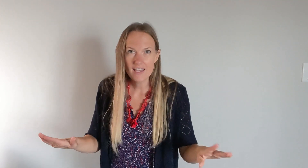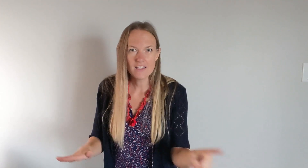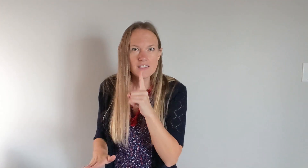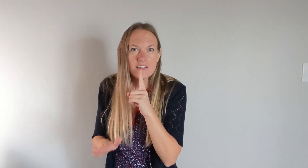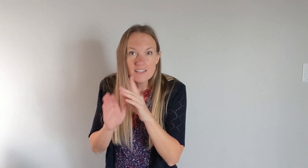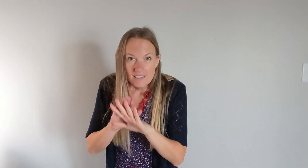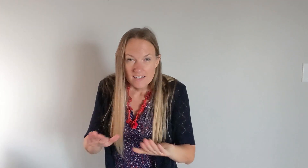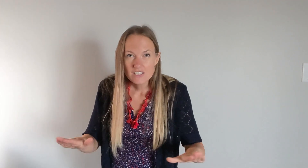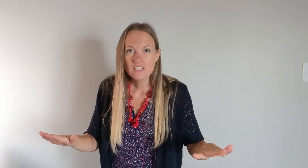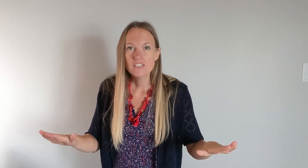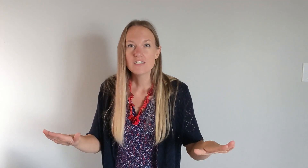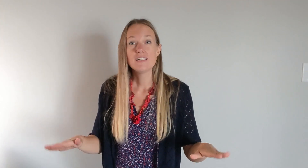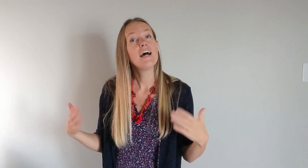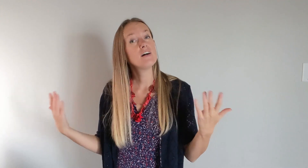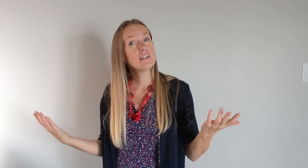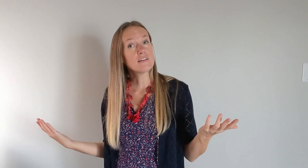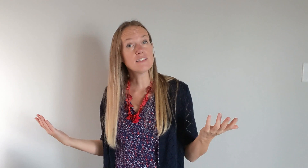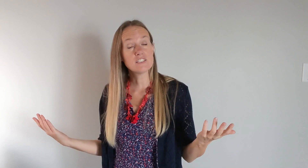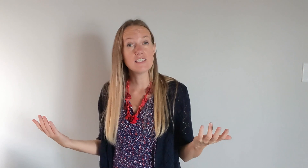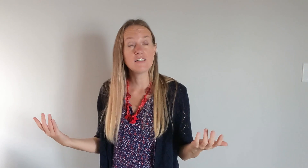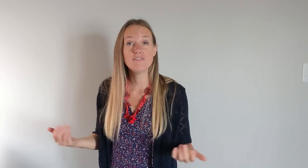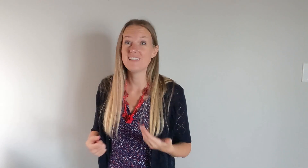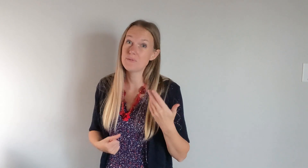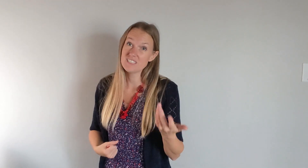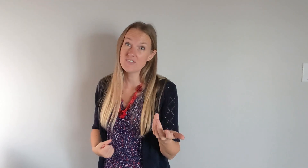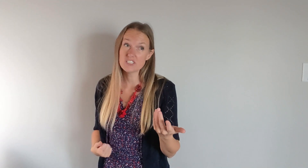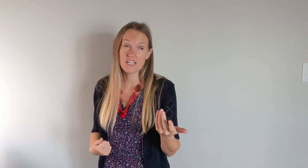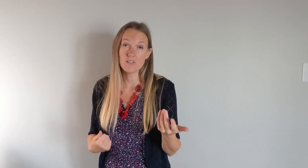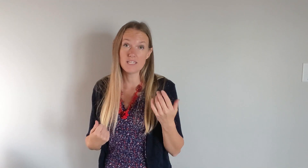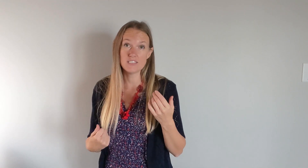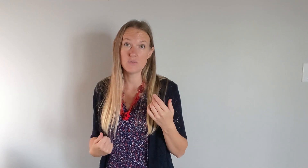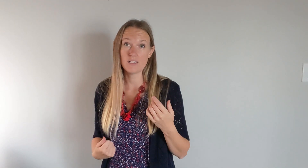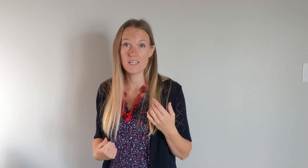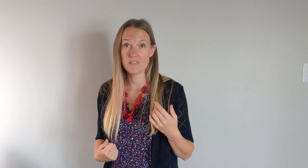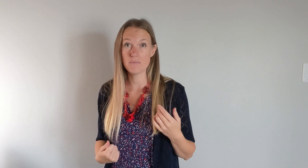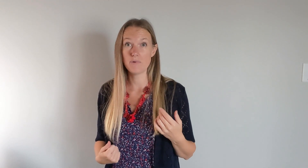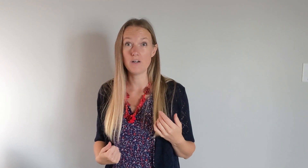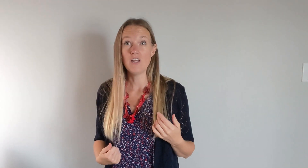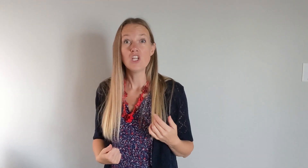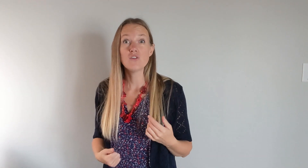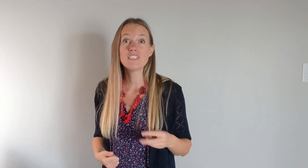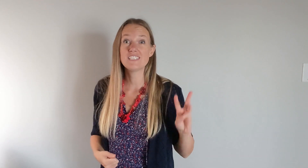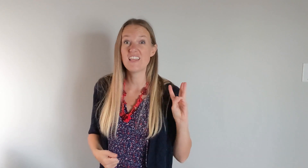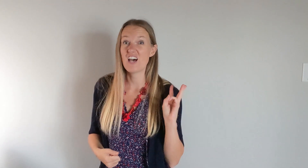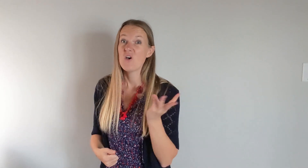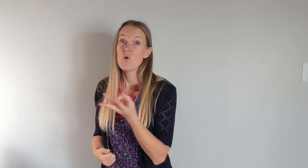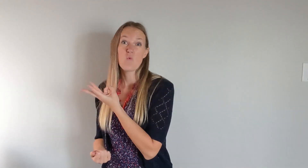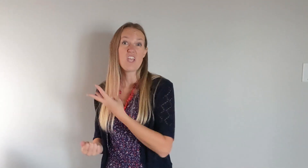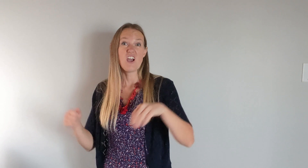Okay. Now, another alternative, especially if you're signing with kids and you want to keep it simple, you could say that we